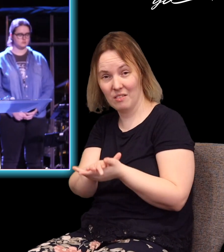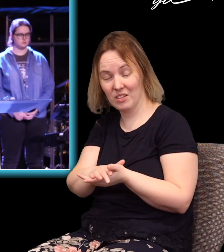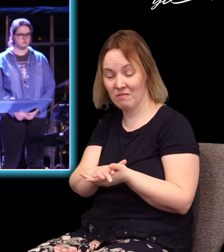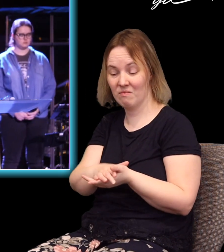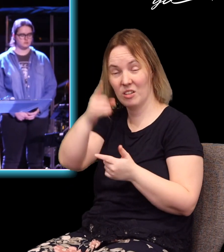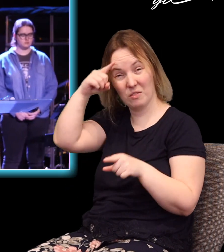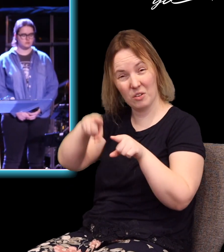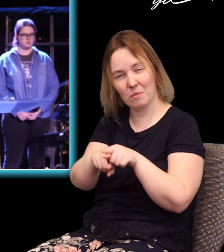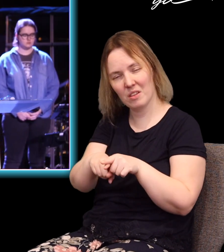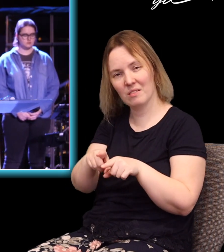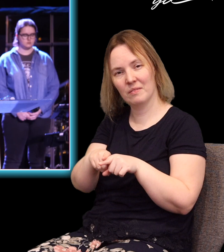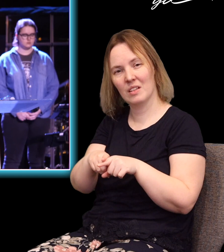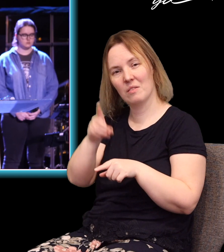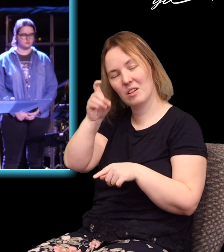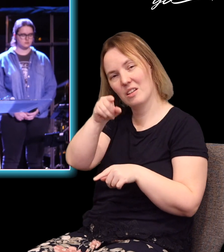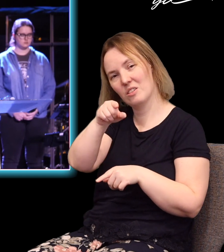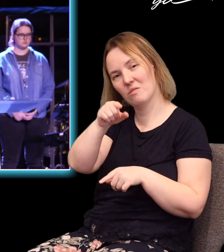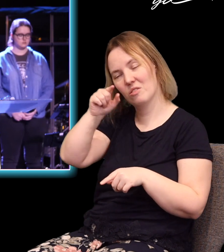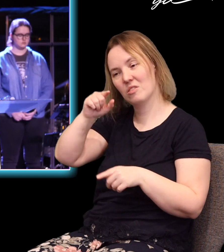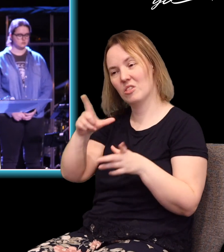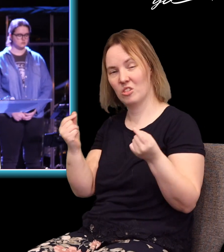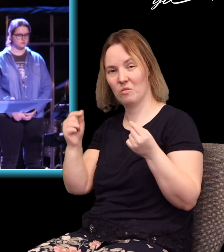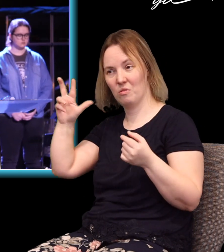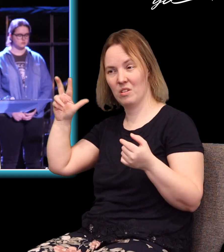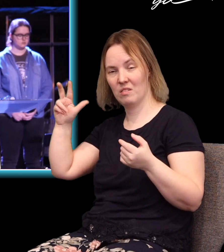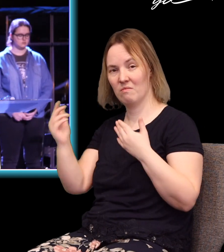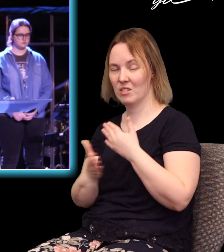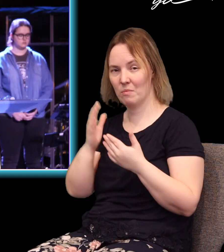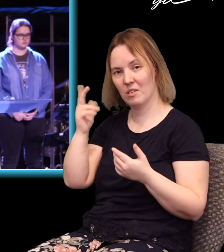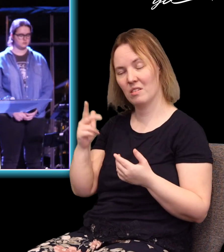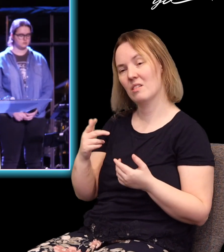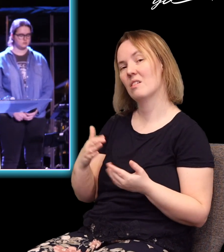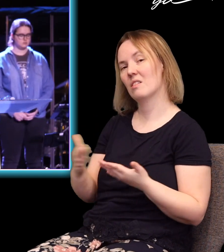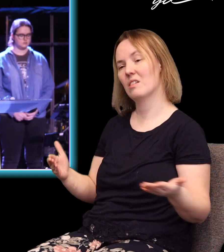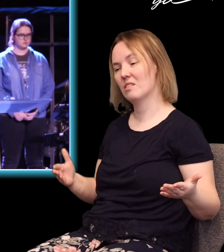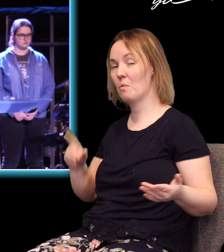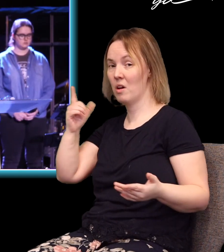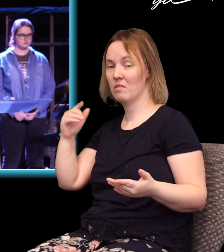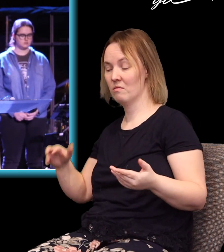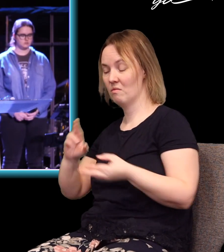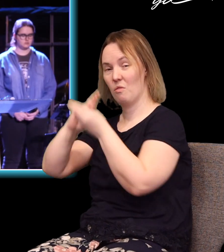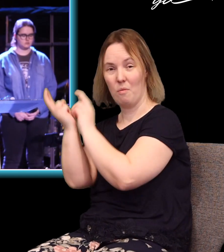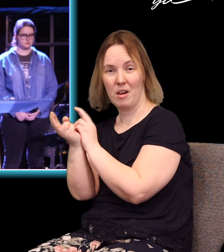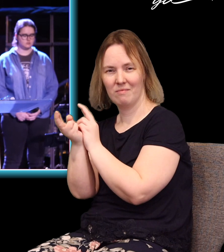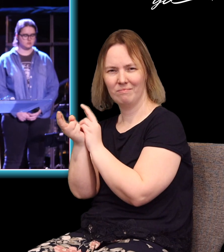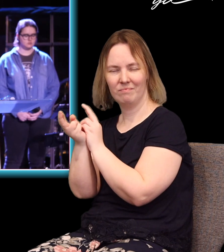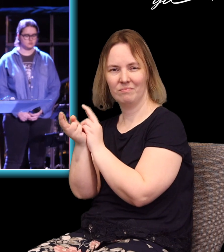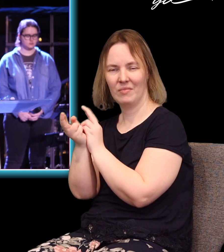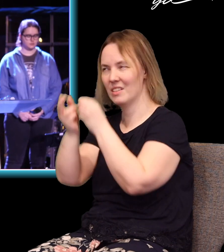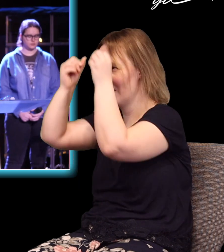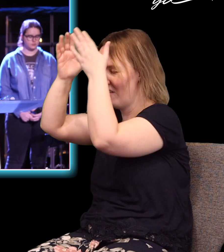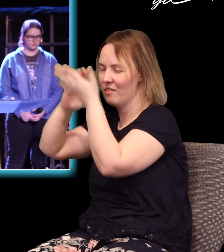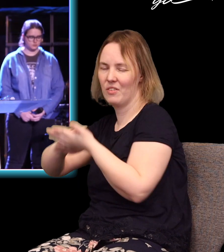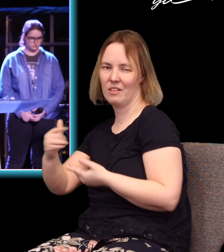with. And I want to ask you to do three simple things. Number one, repent. Doesn't mean you're beating yourself up. You're just